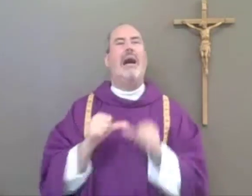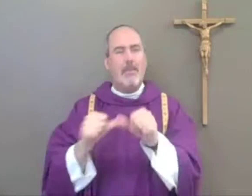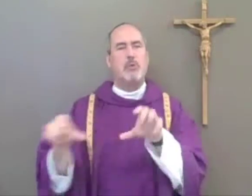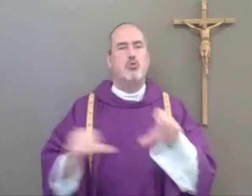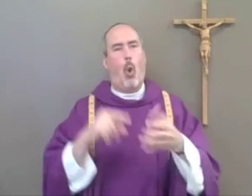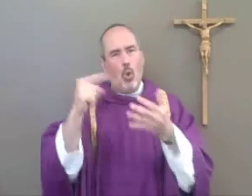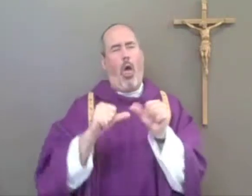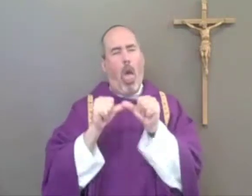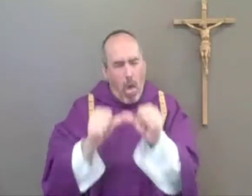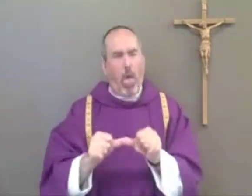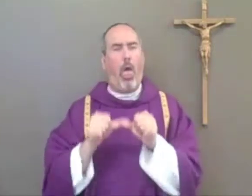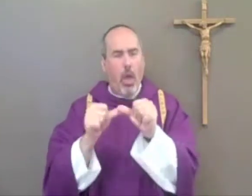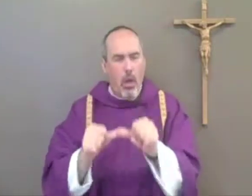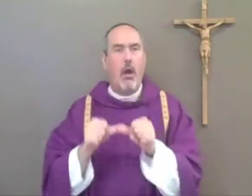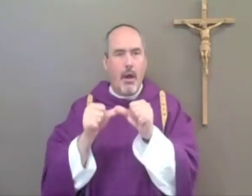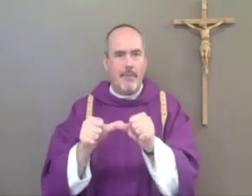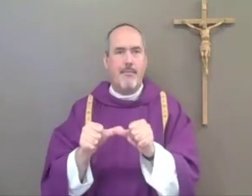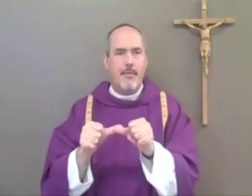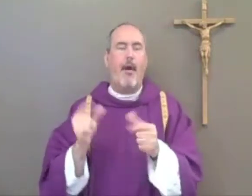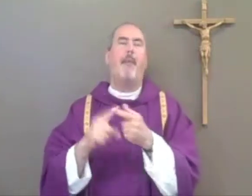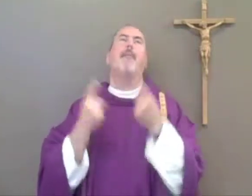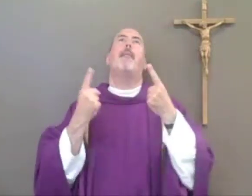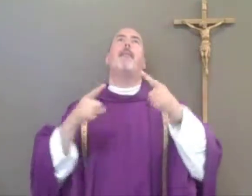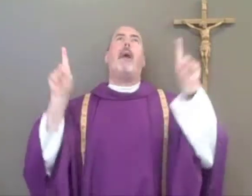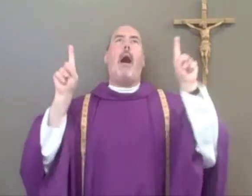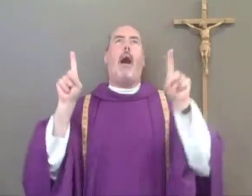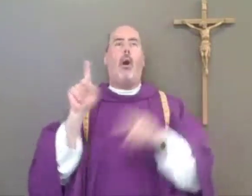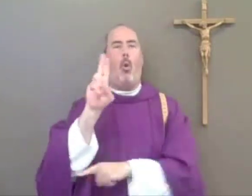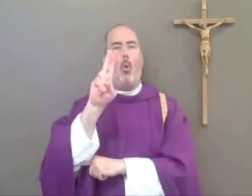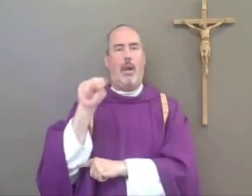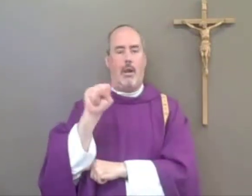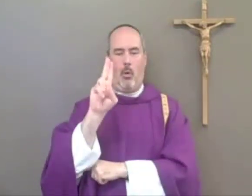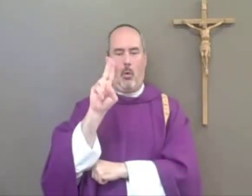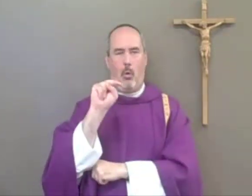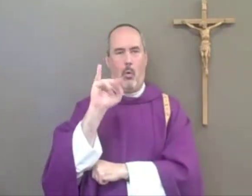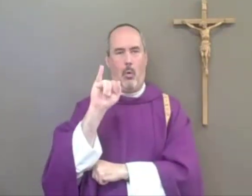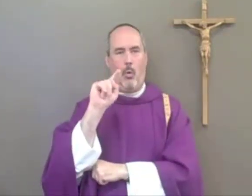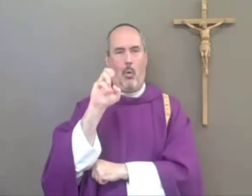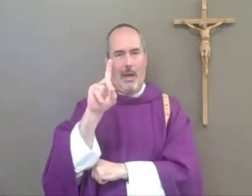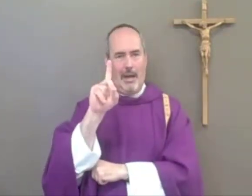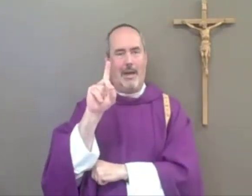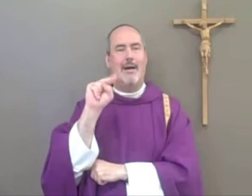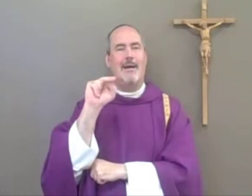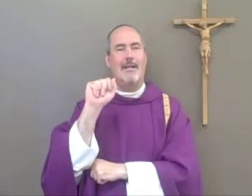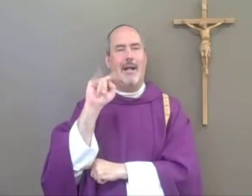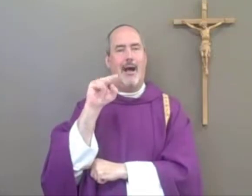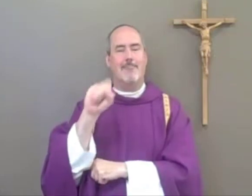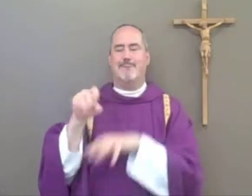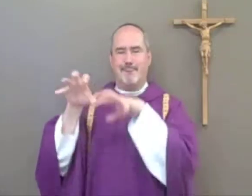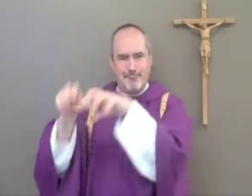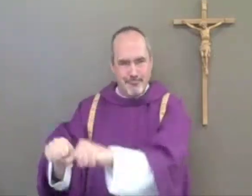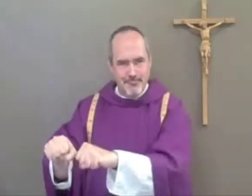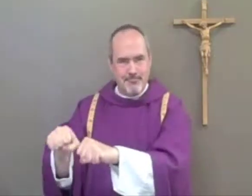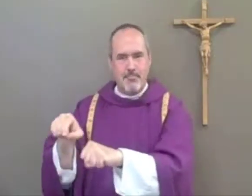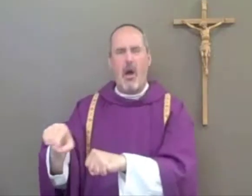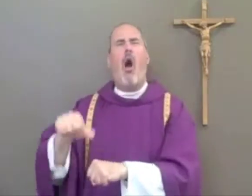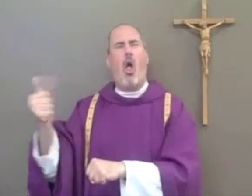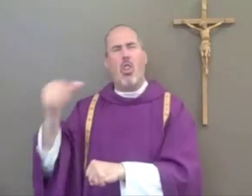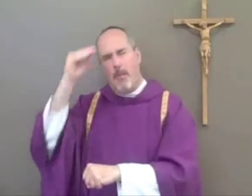felt bitter and felt guilty, but he just kept doing it and doing it, until finally the United Nations captured